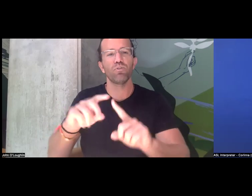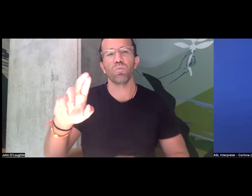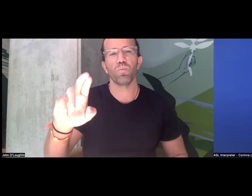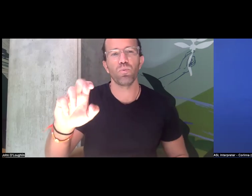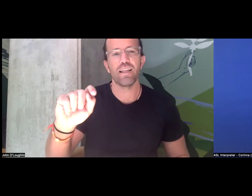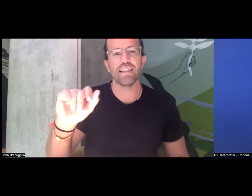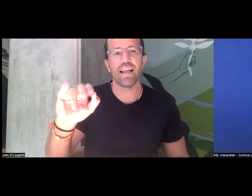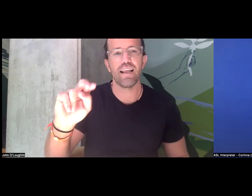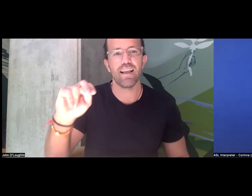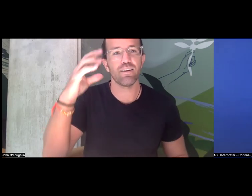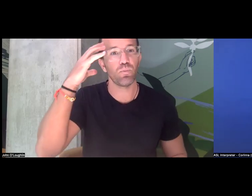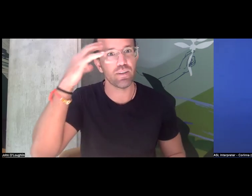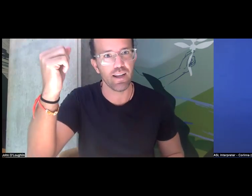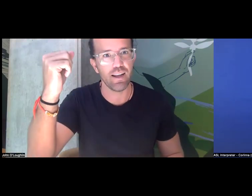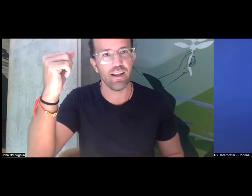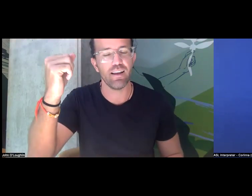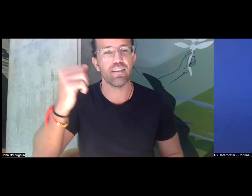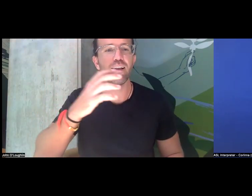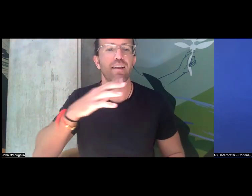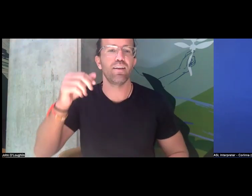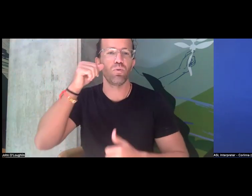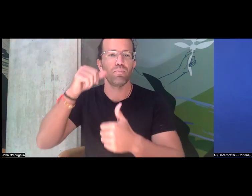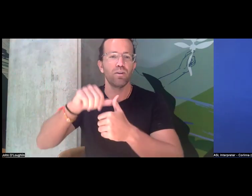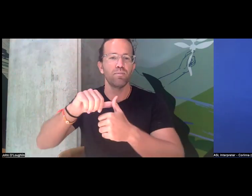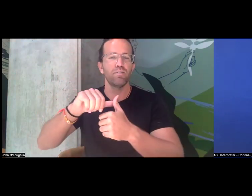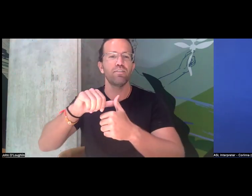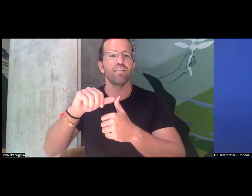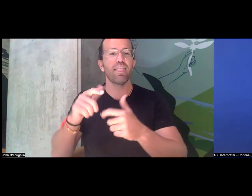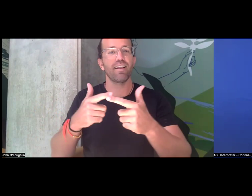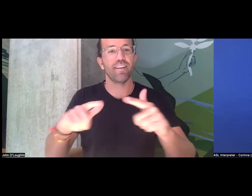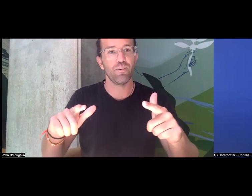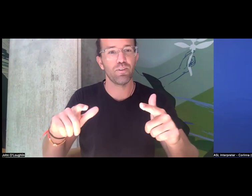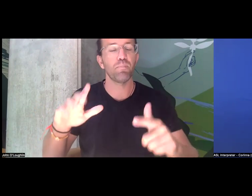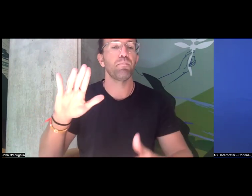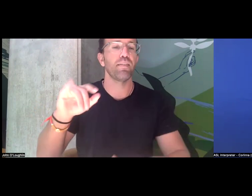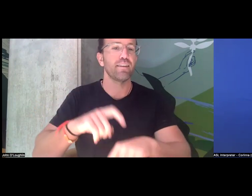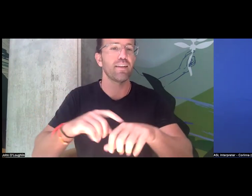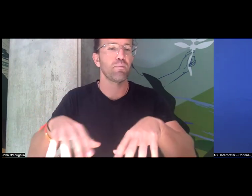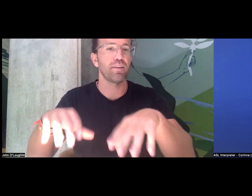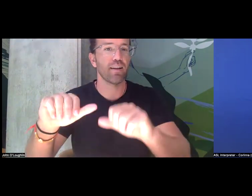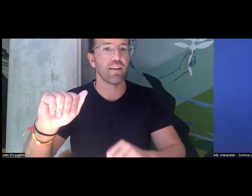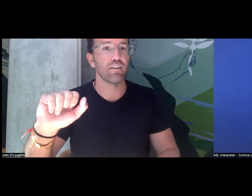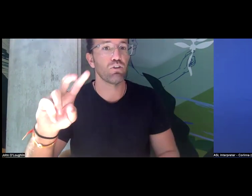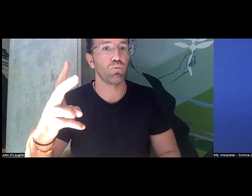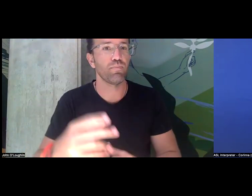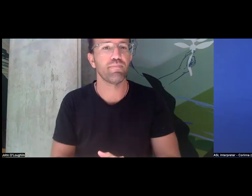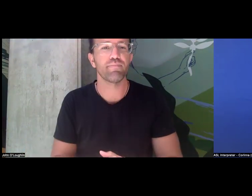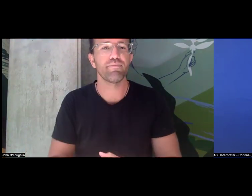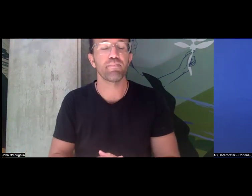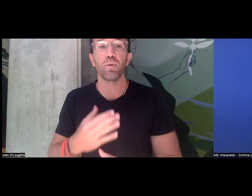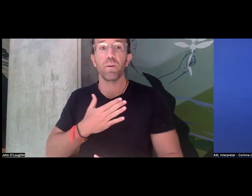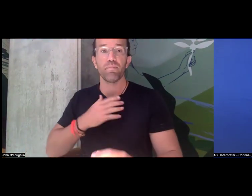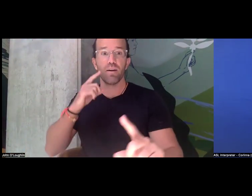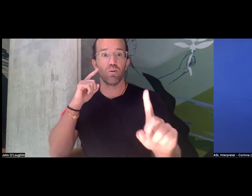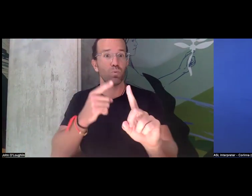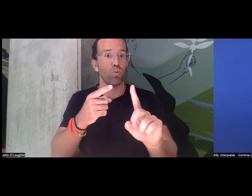speak, the more you are able to retain and remember the language by the